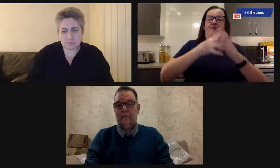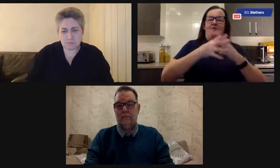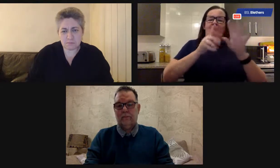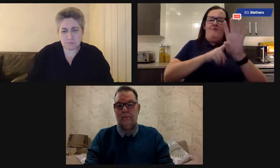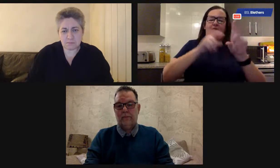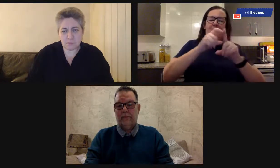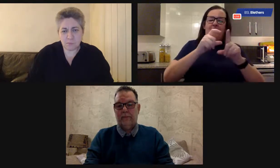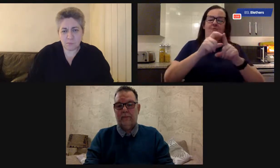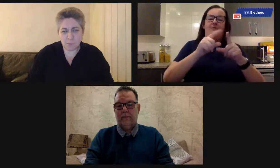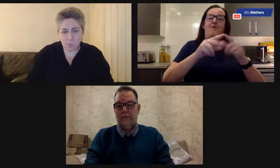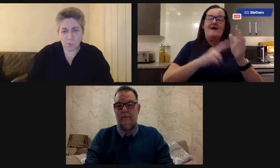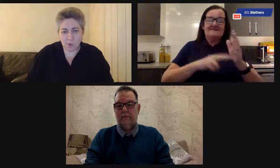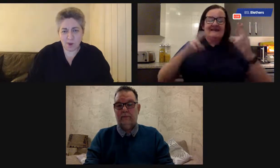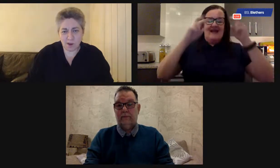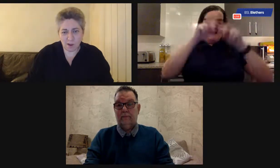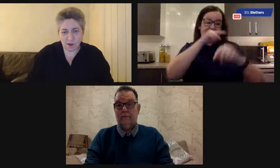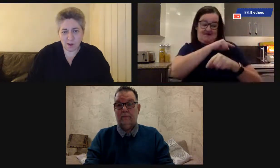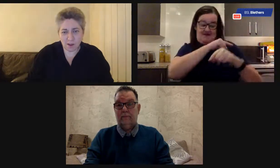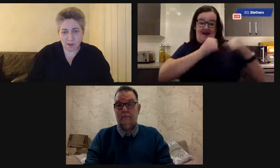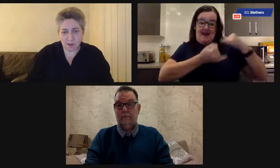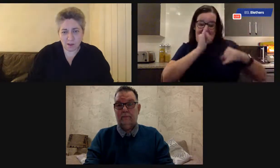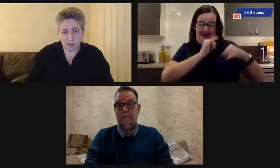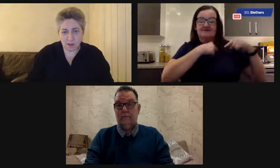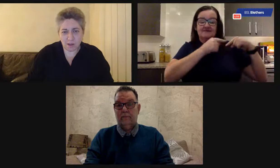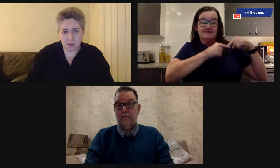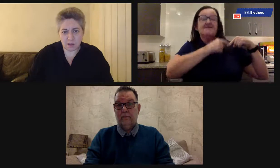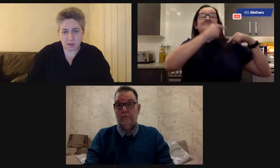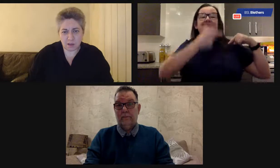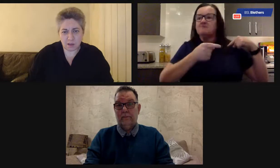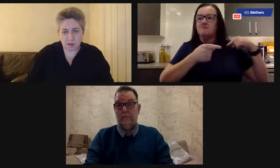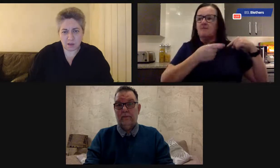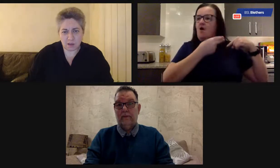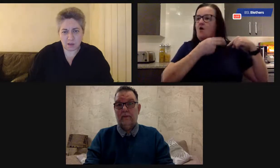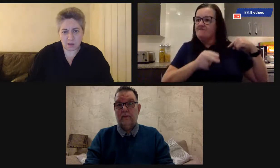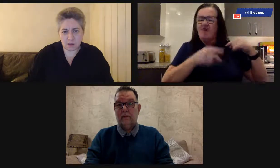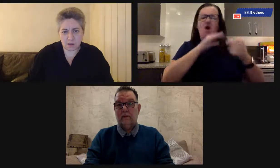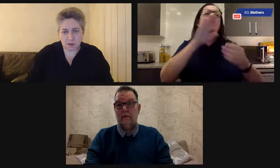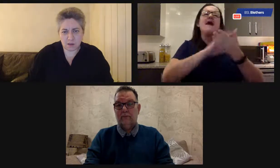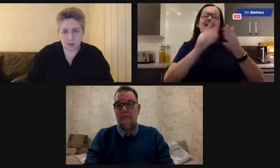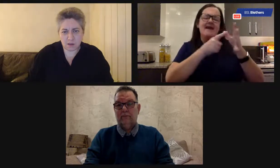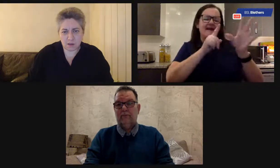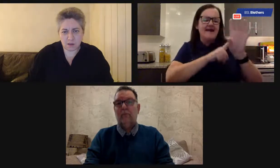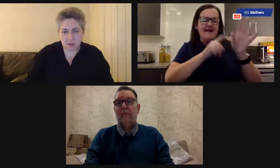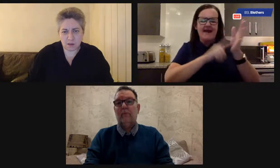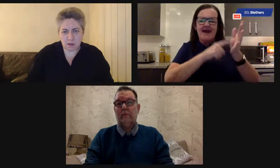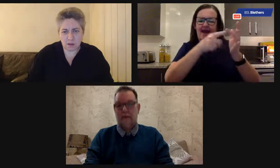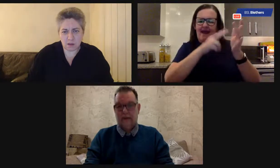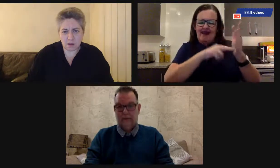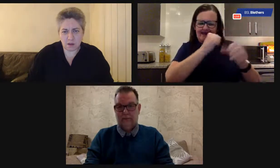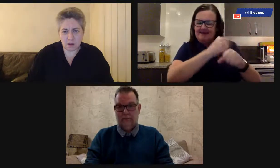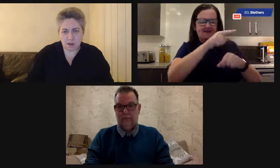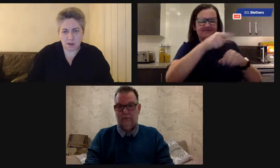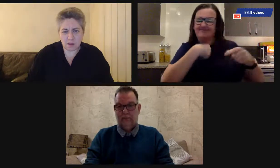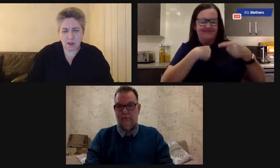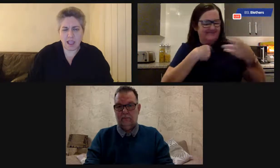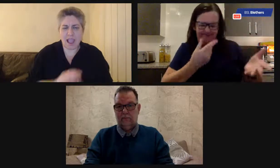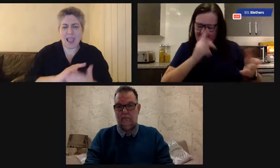approach, because that time when I went to North Wales to Bod Bodlewoodin Castle,